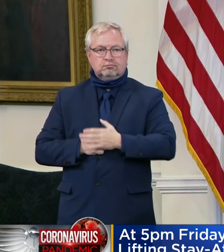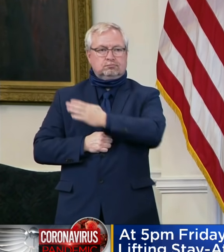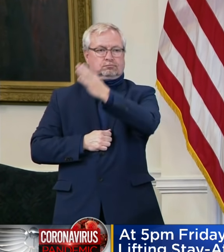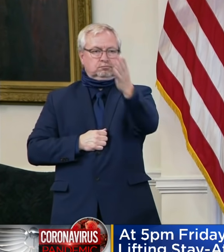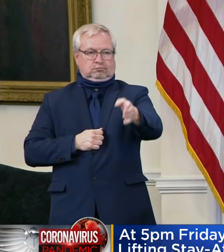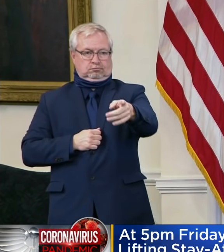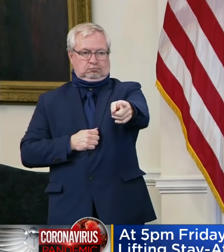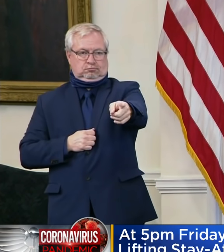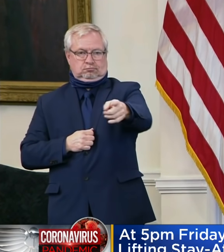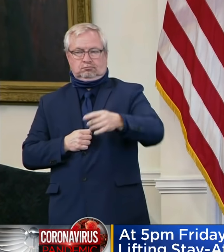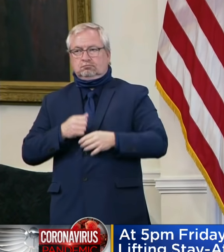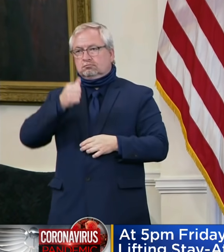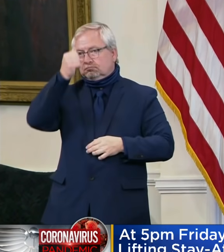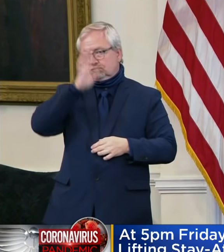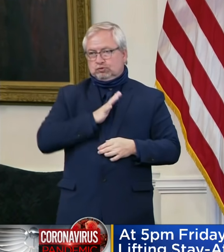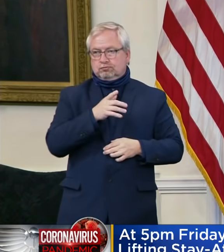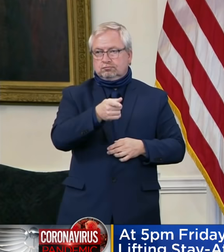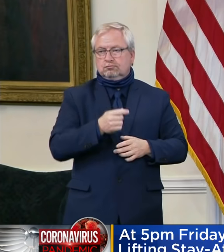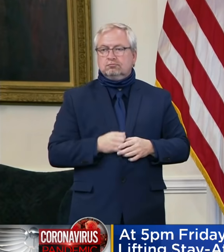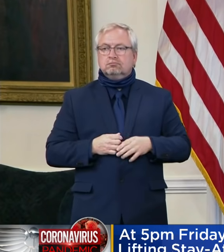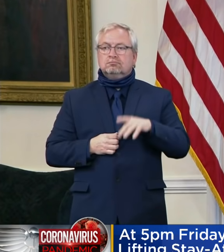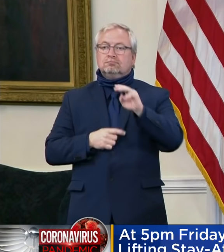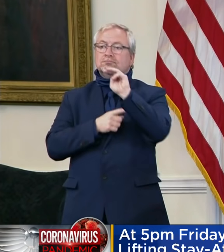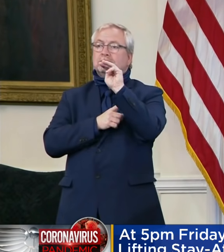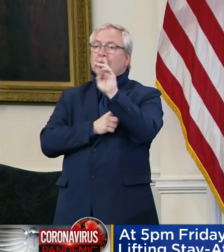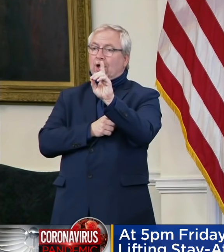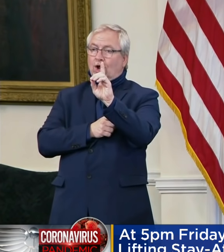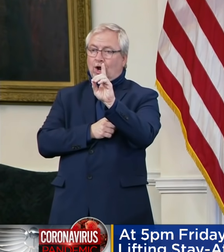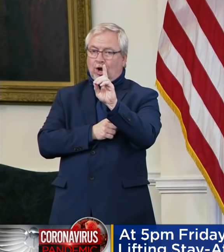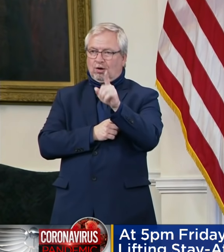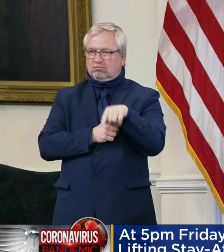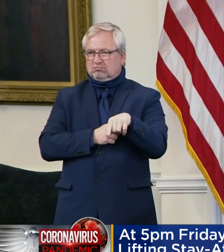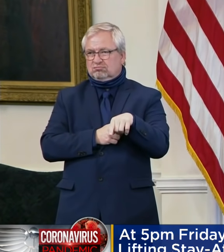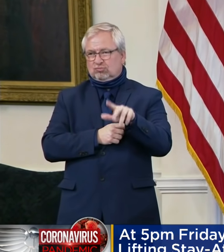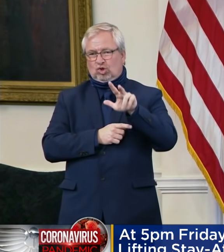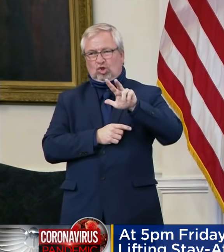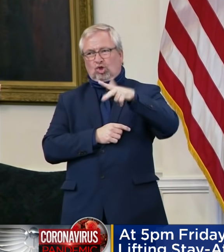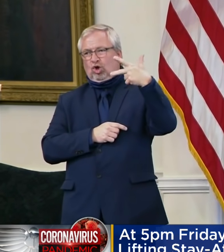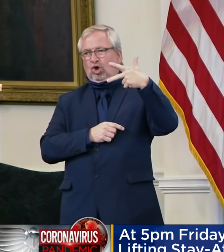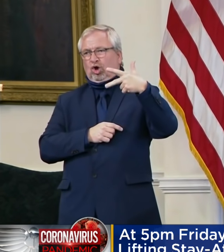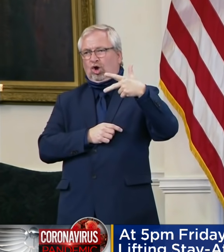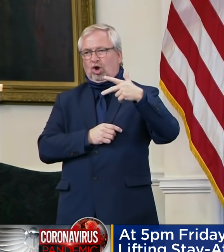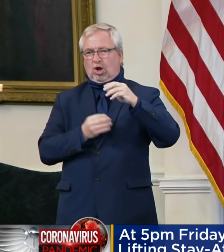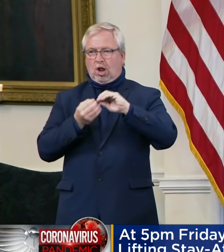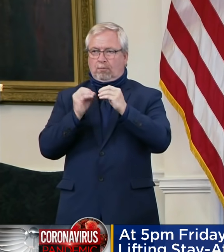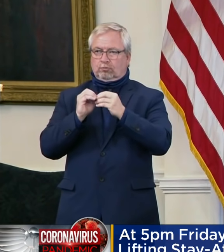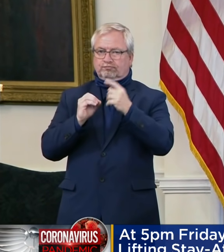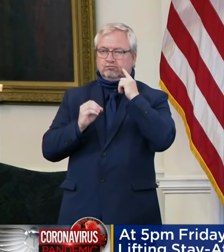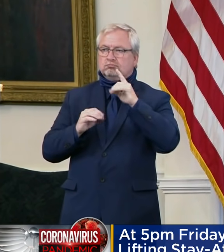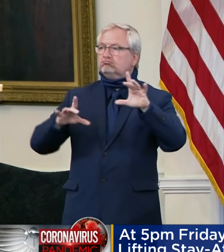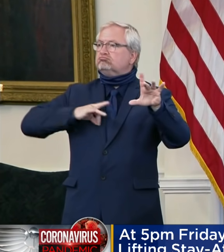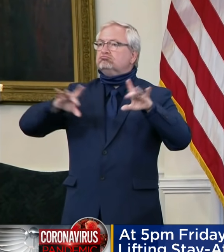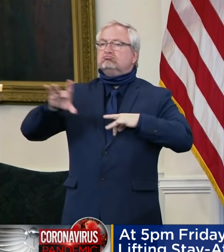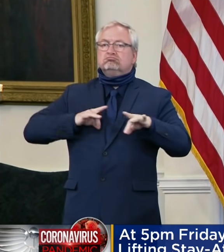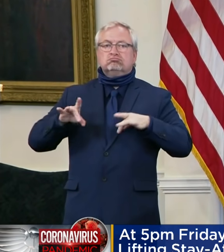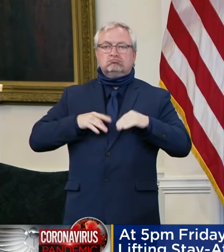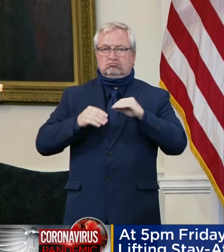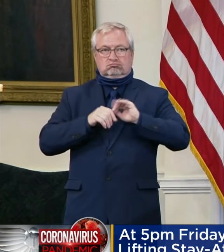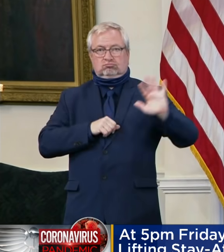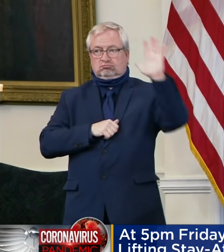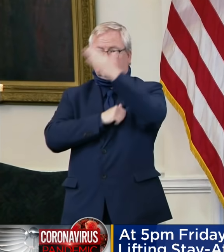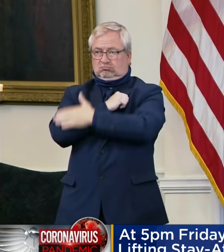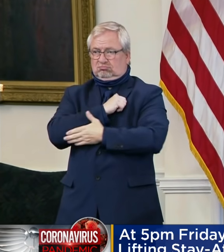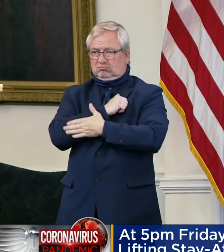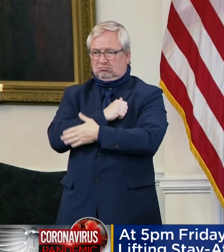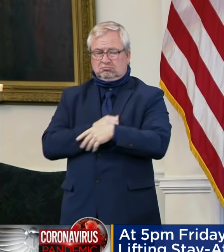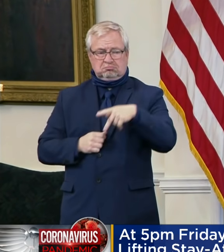one of the highest test positivity rates in the nation, third highest in the nation. Public health experts say that can't be fully explained by